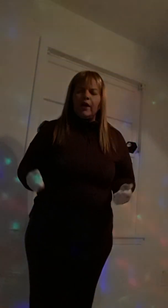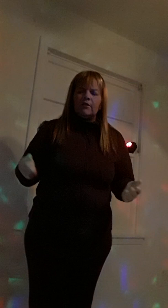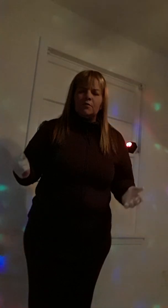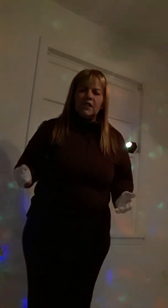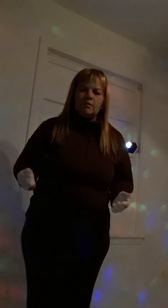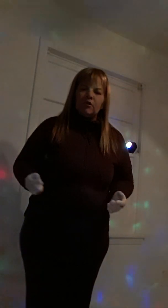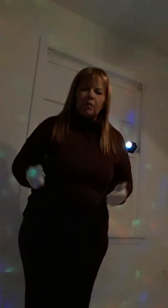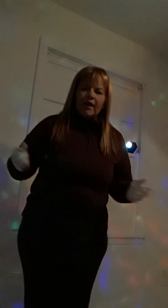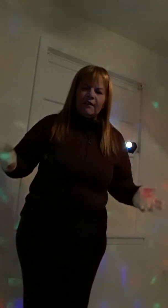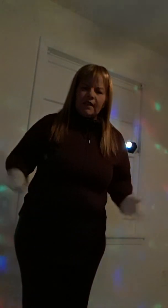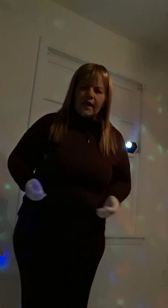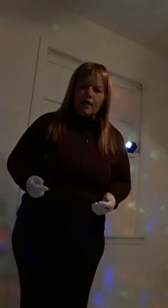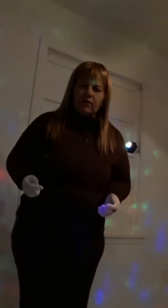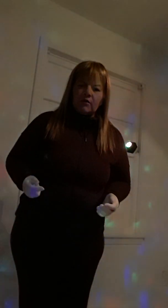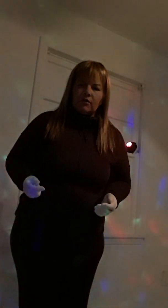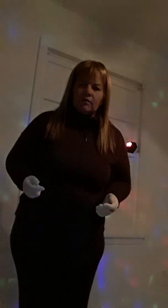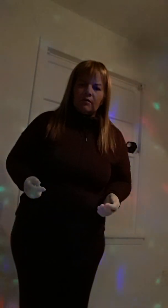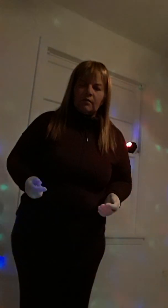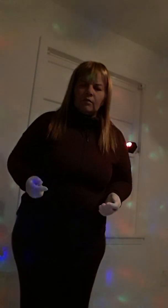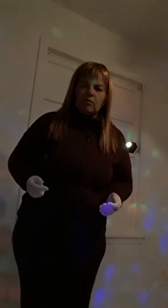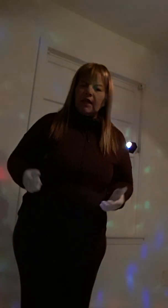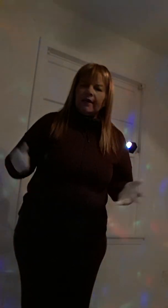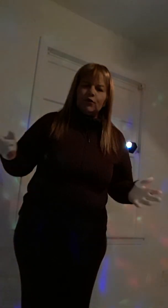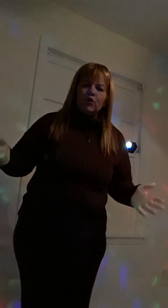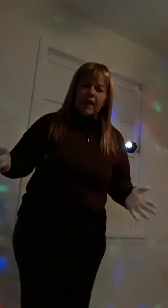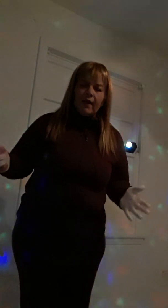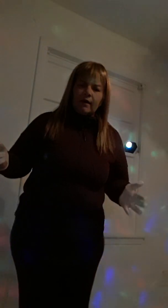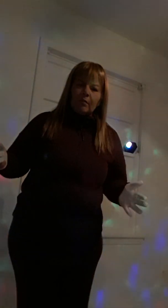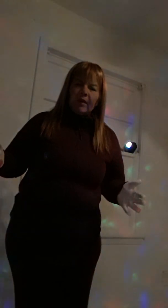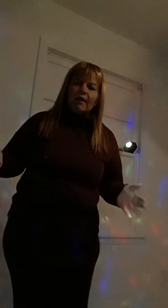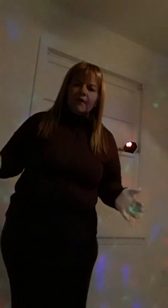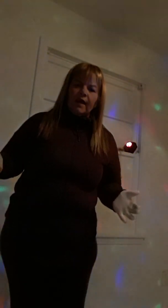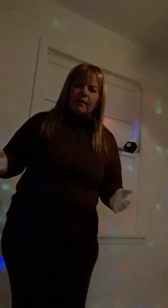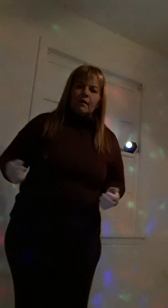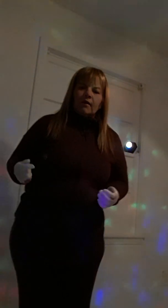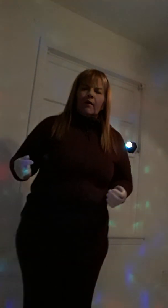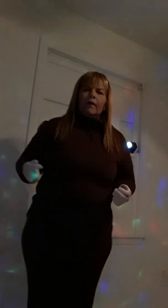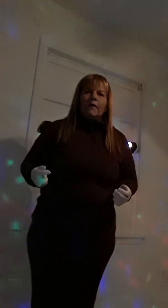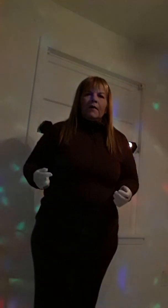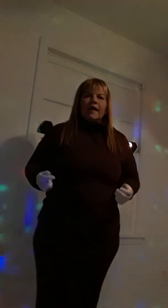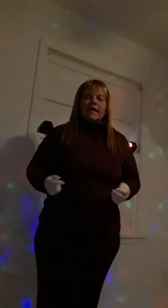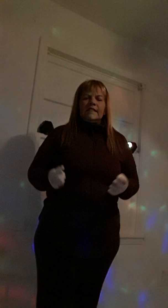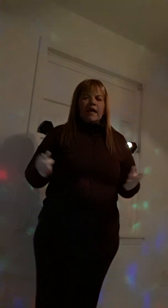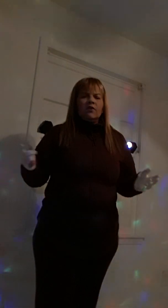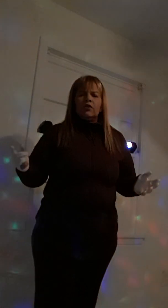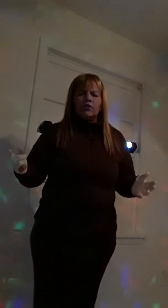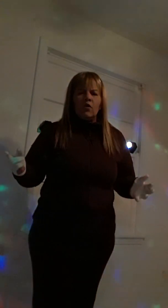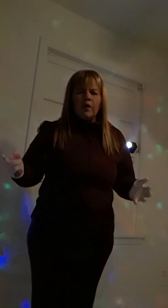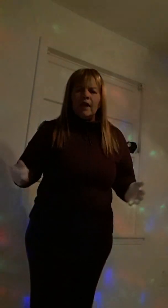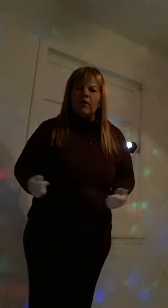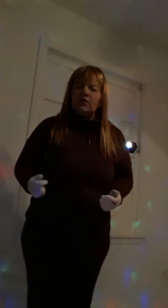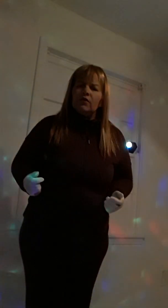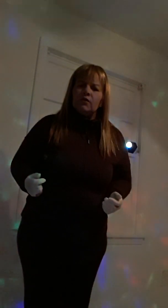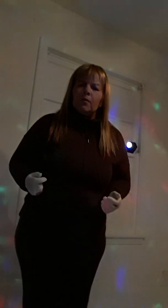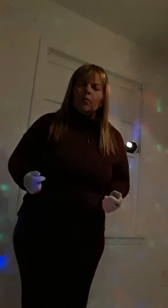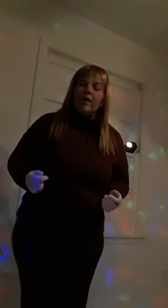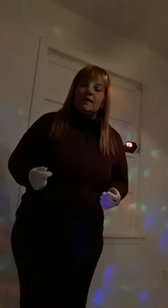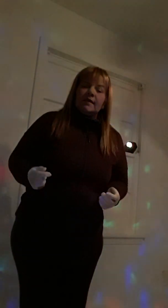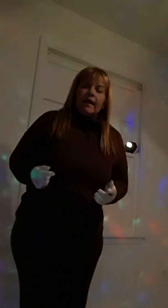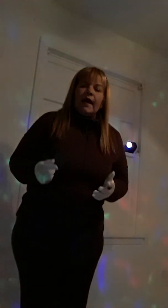ellos mismos para el bien de ellos. Y que sucedan para el bien. Y si ellos no son cuidadosos, pues la